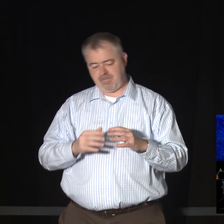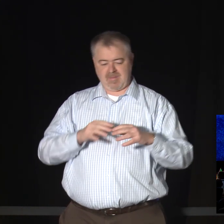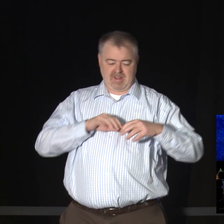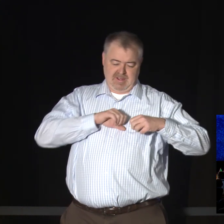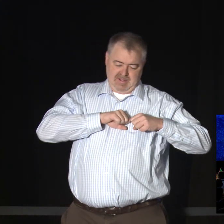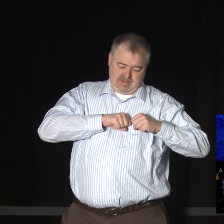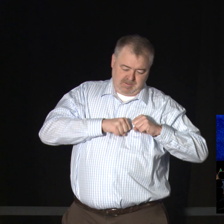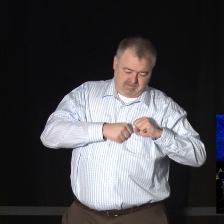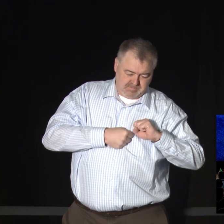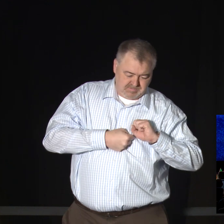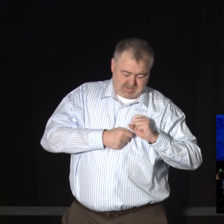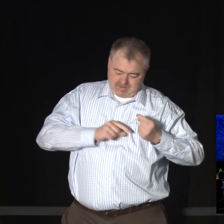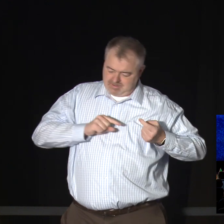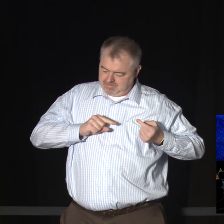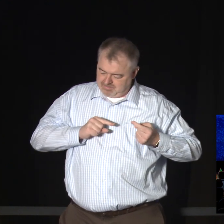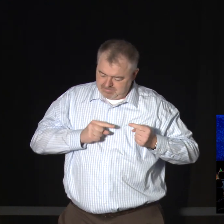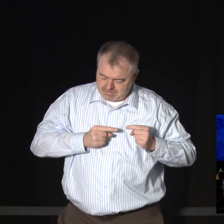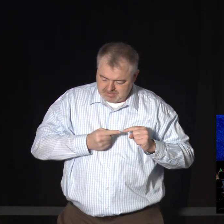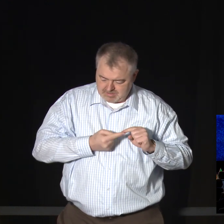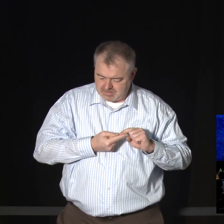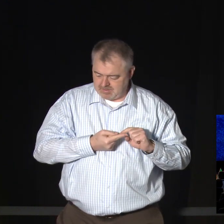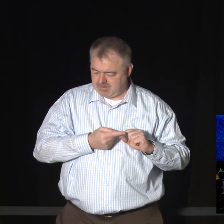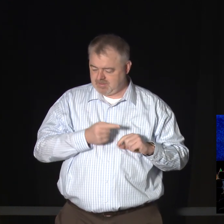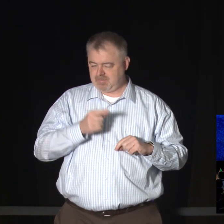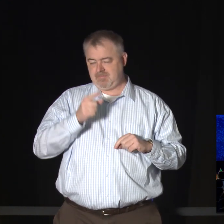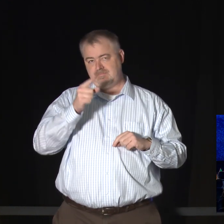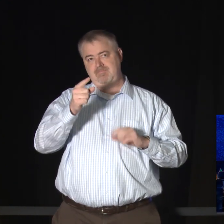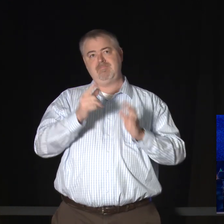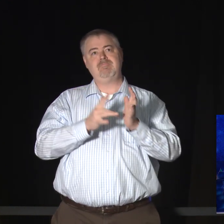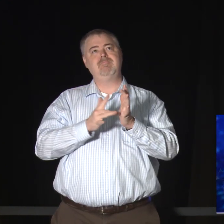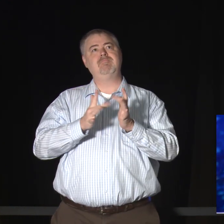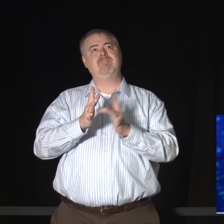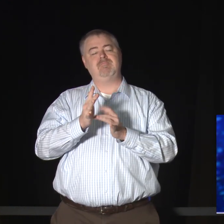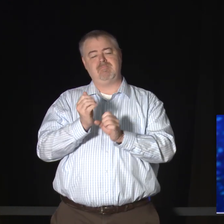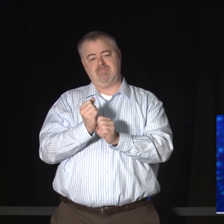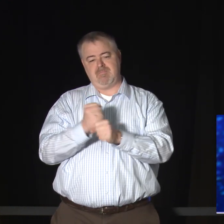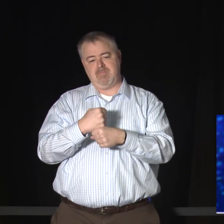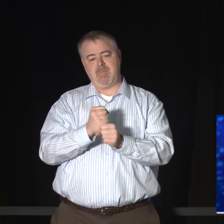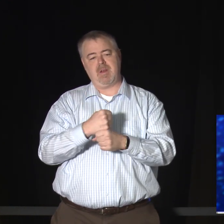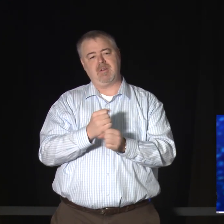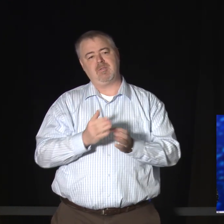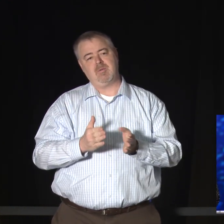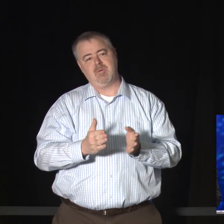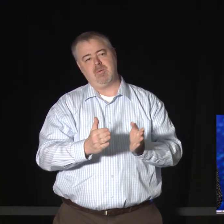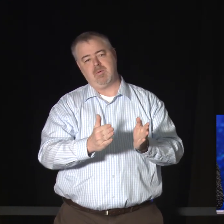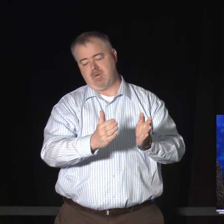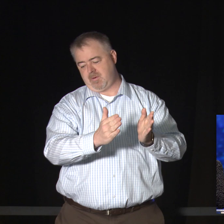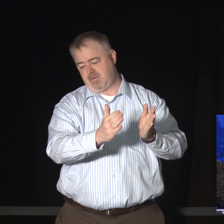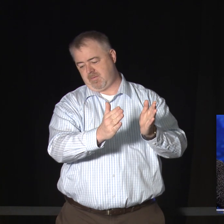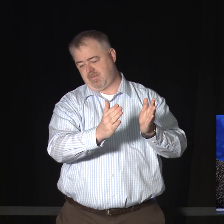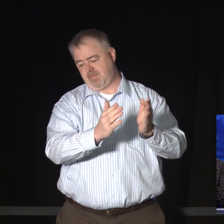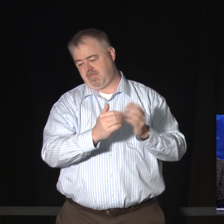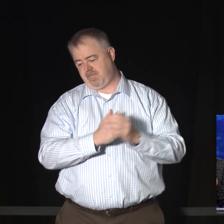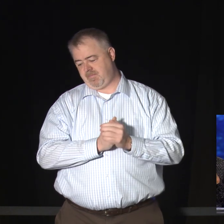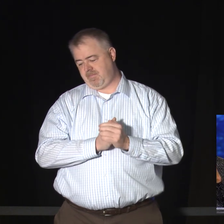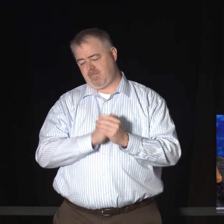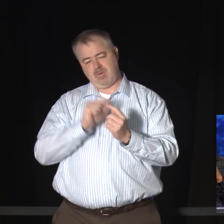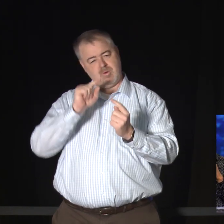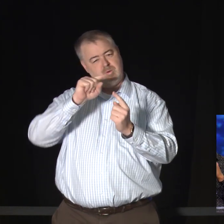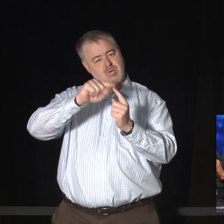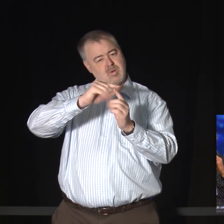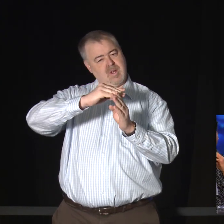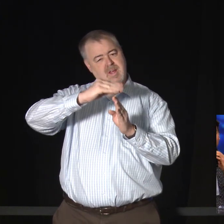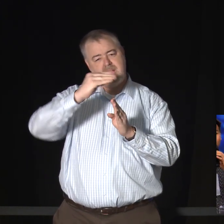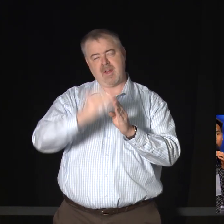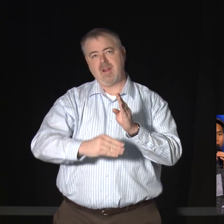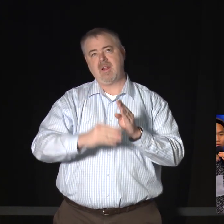broken hearted man, he did pave the way. To the end